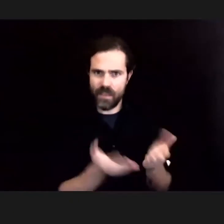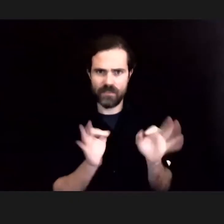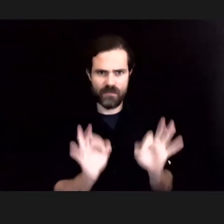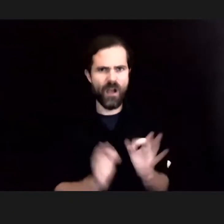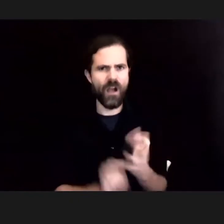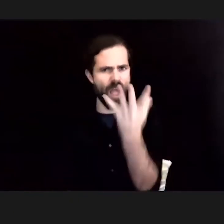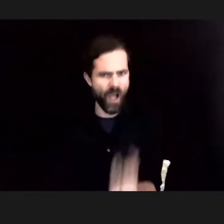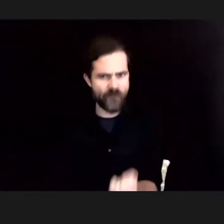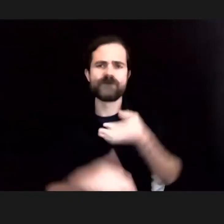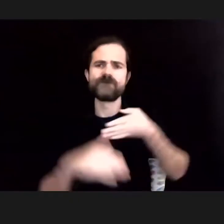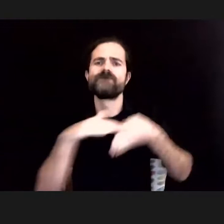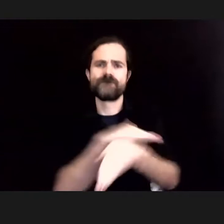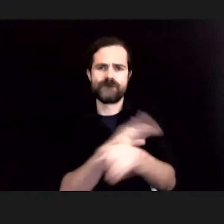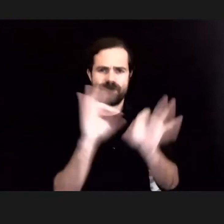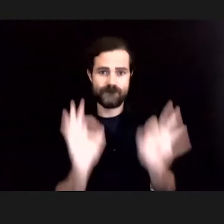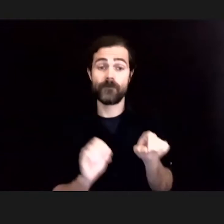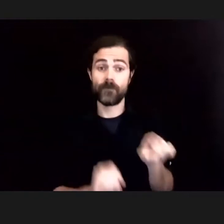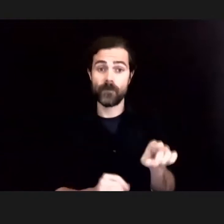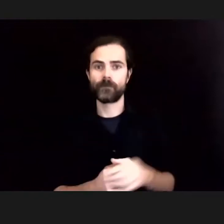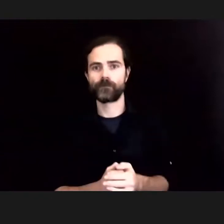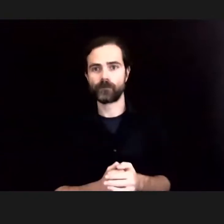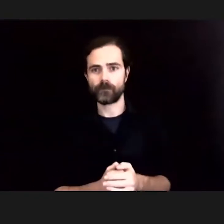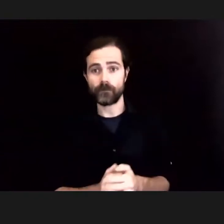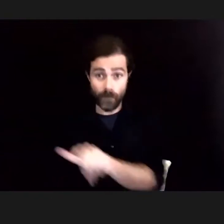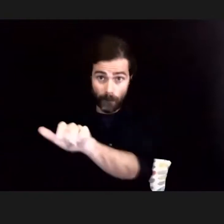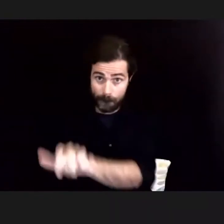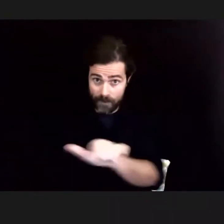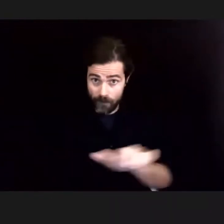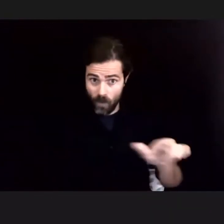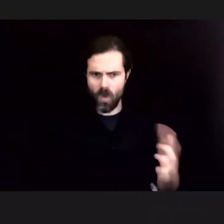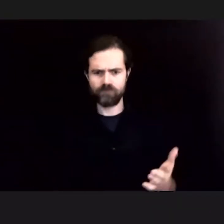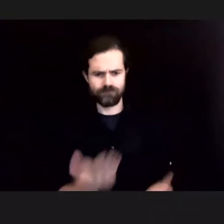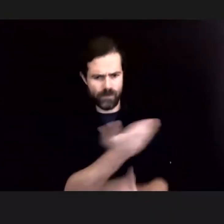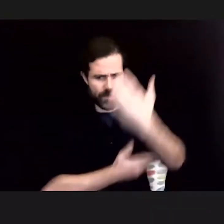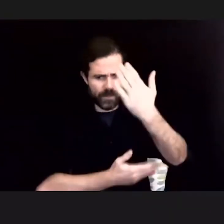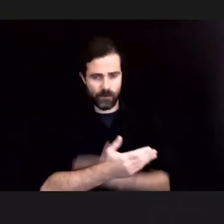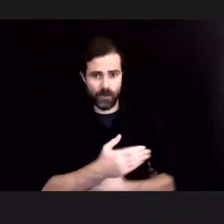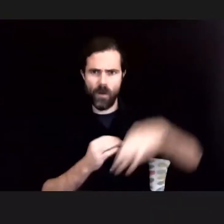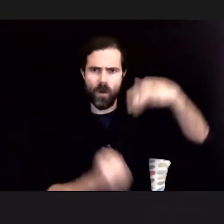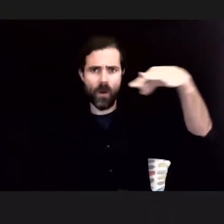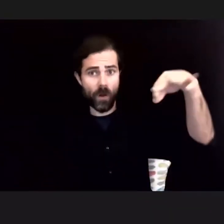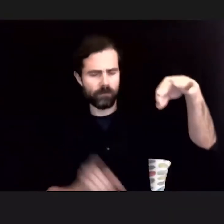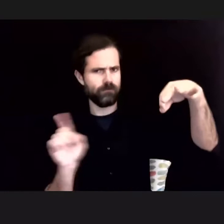only persons with disability, but also the elderly people. For sure, we